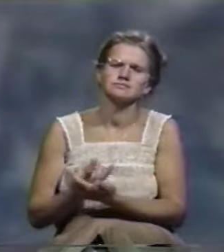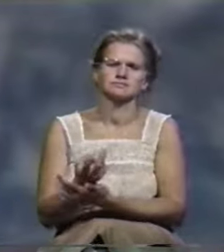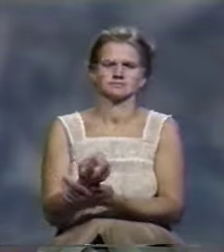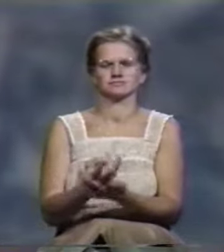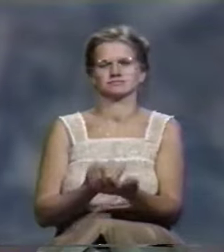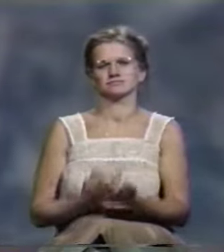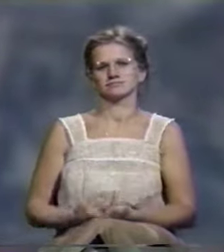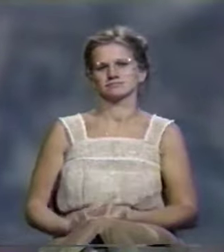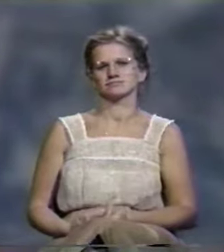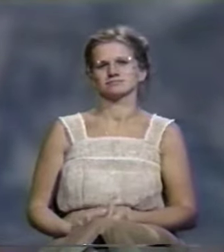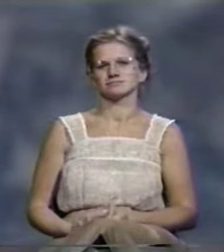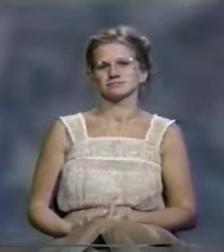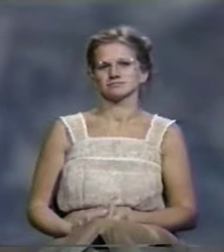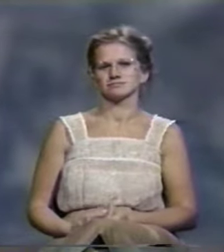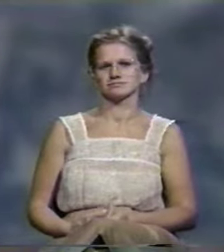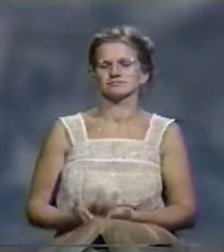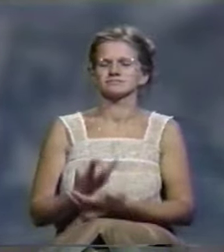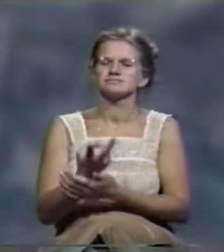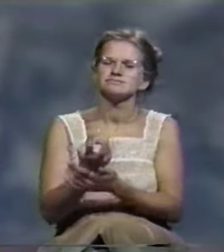To laugh uproariously.